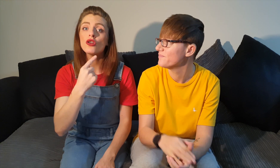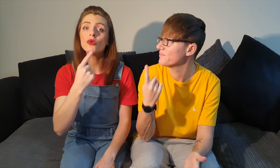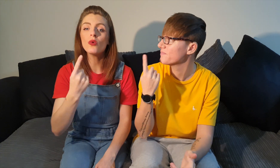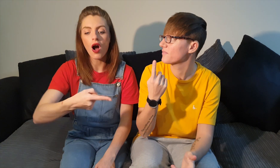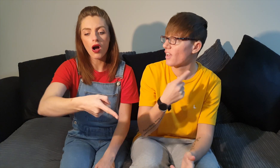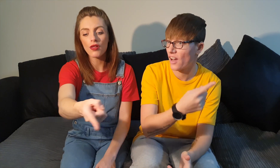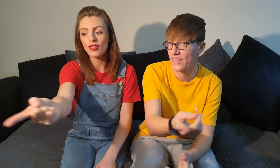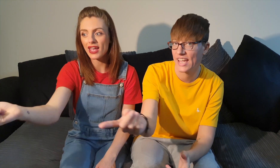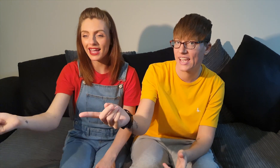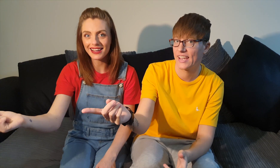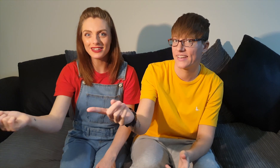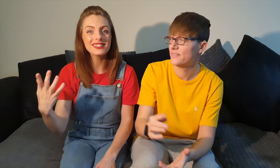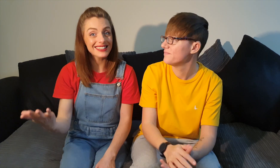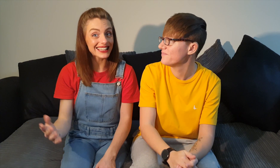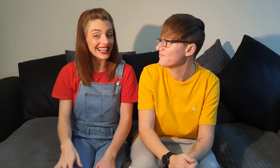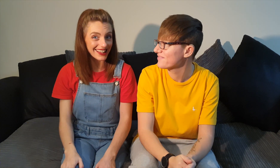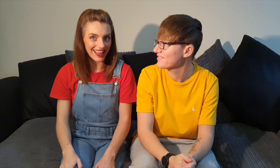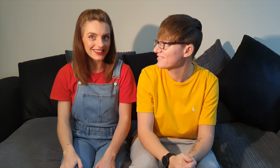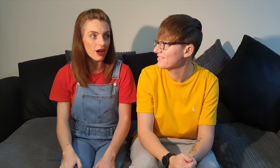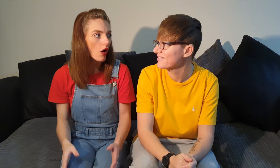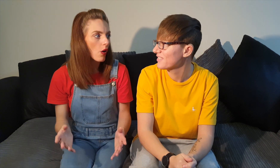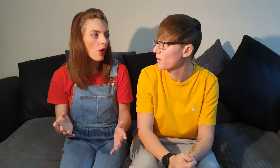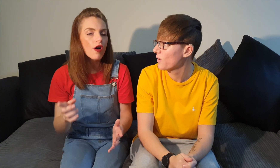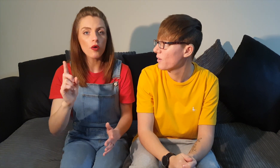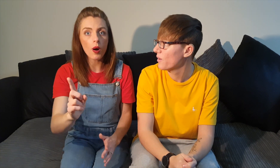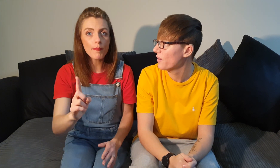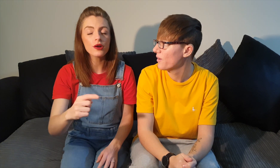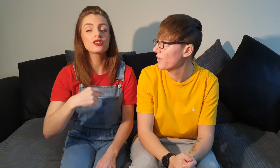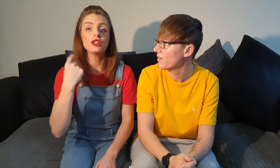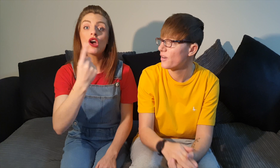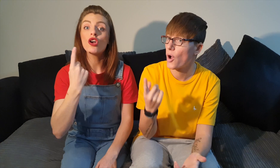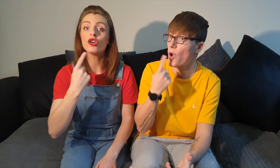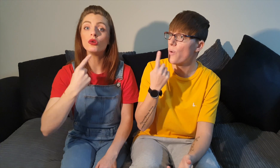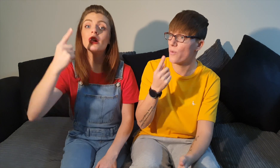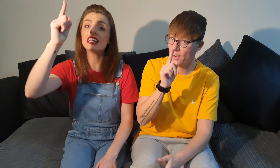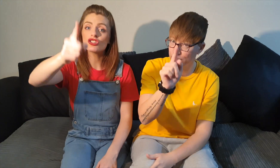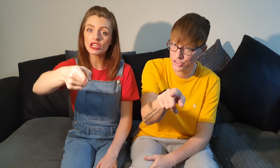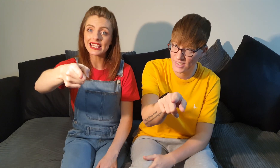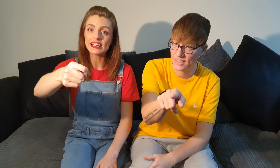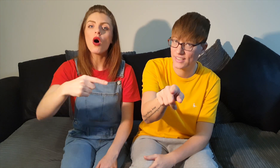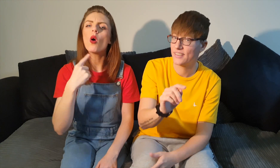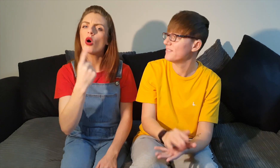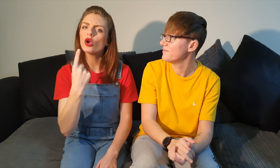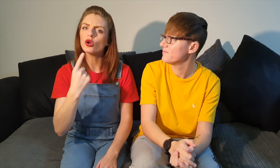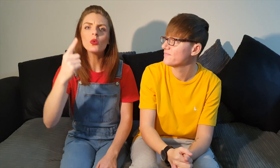who are they, you would sign it like that. Or for one person, who is she? Or who